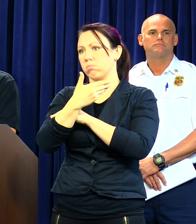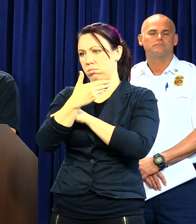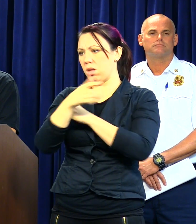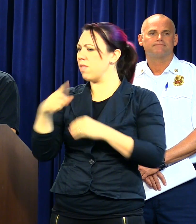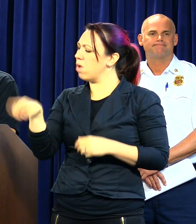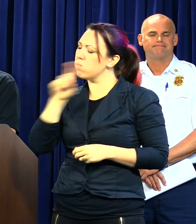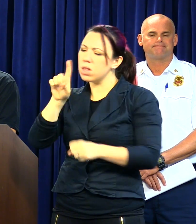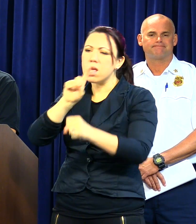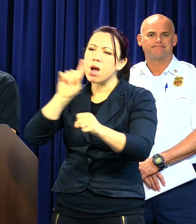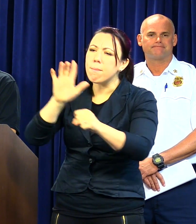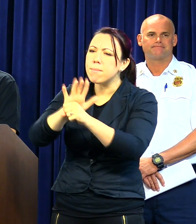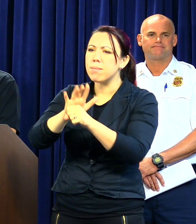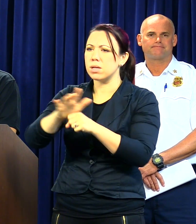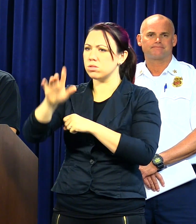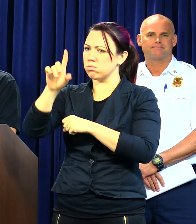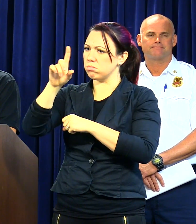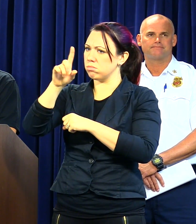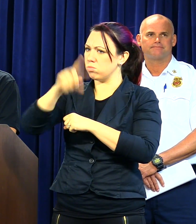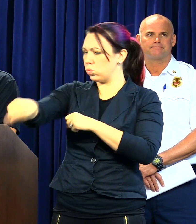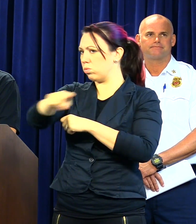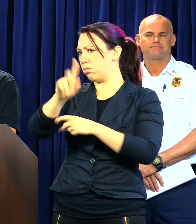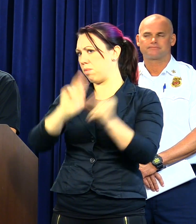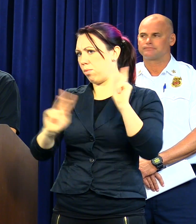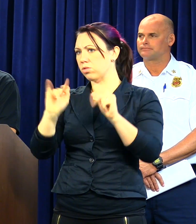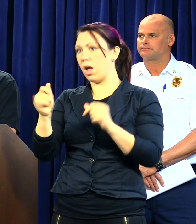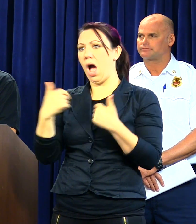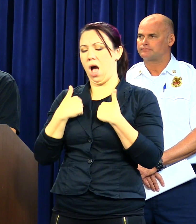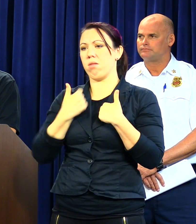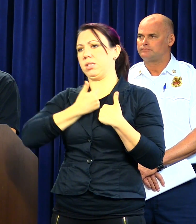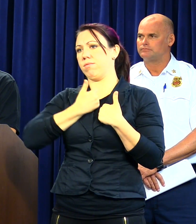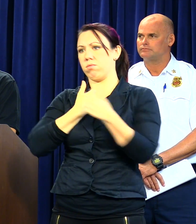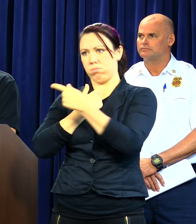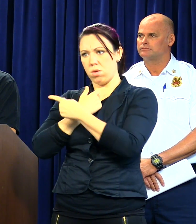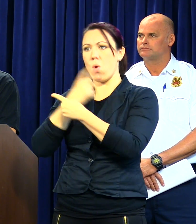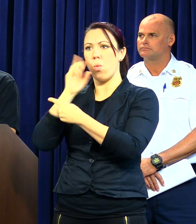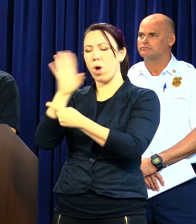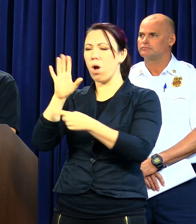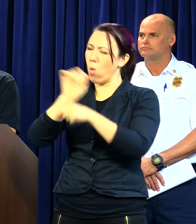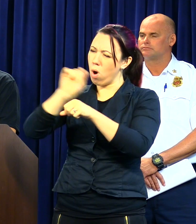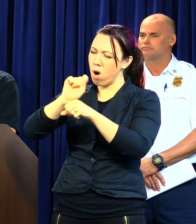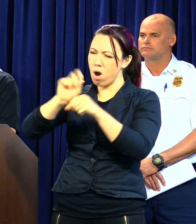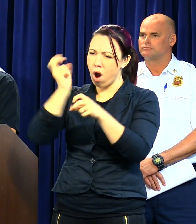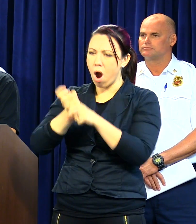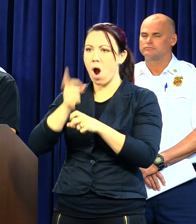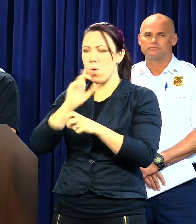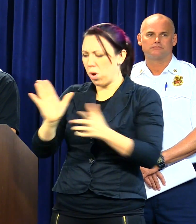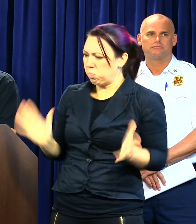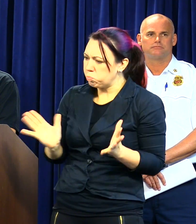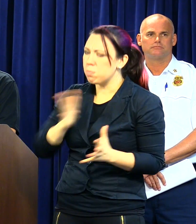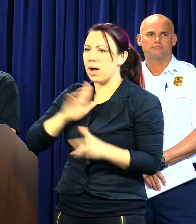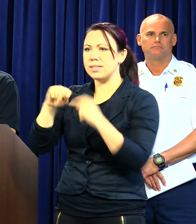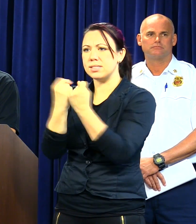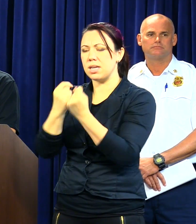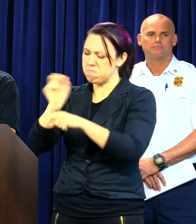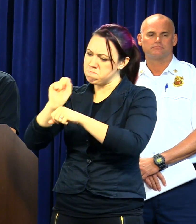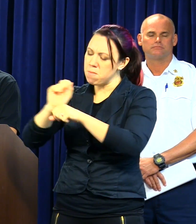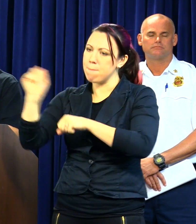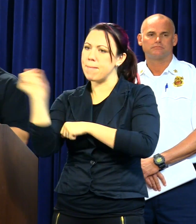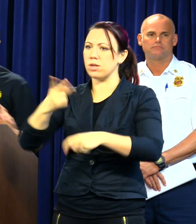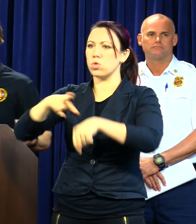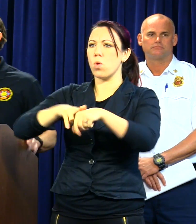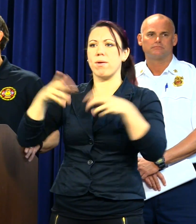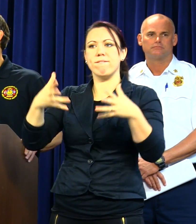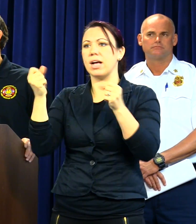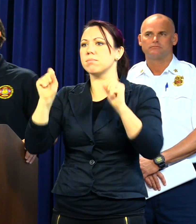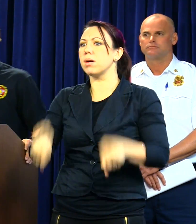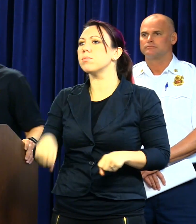the people of Jacksonville is that I will work aggressively. I will push my entire team aggressively to get this city back to normal as fast as